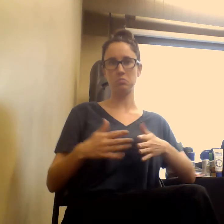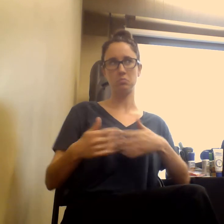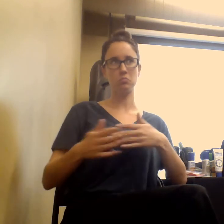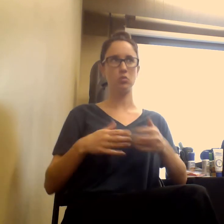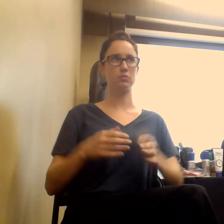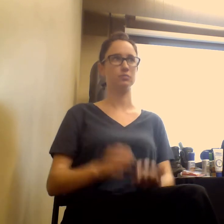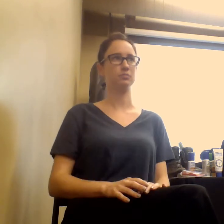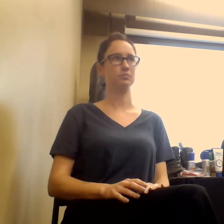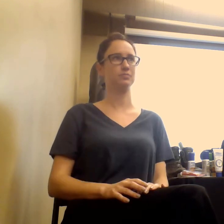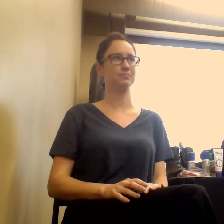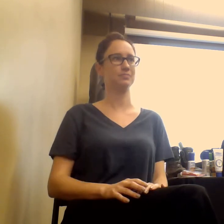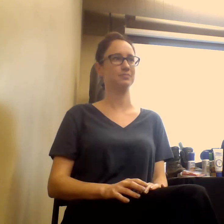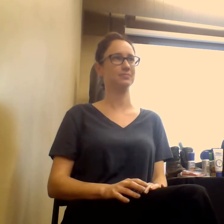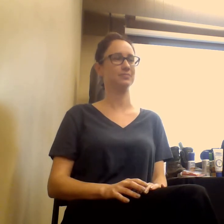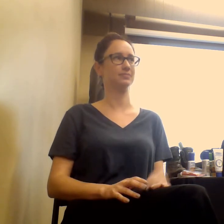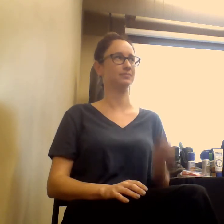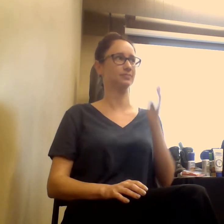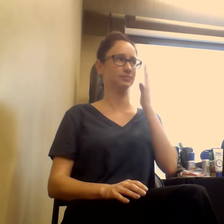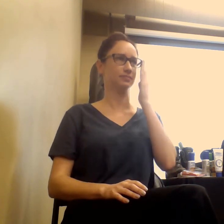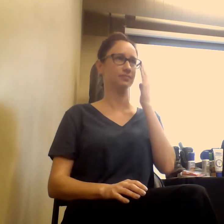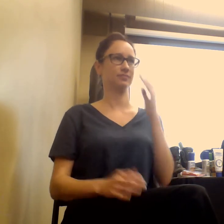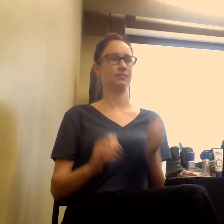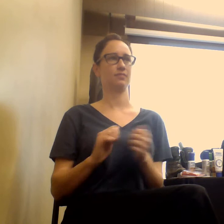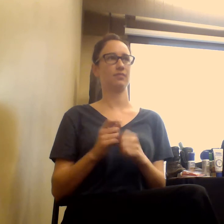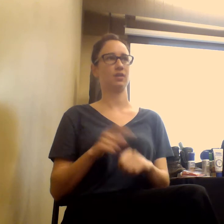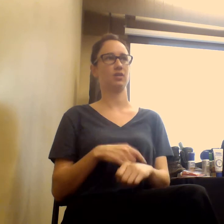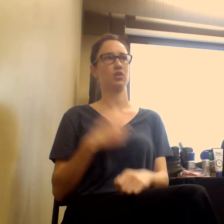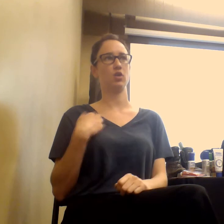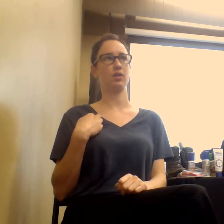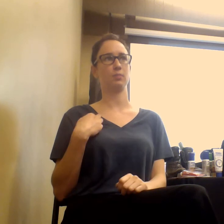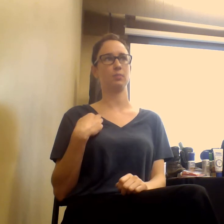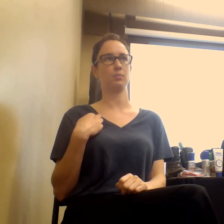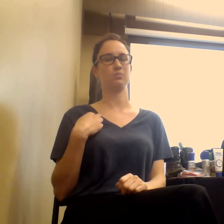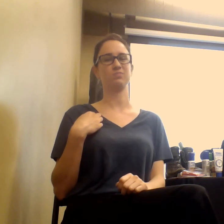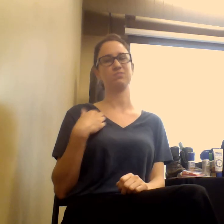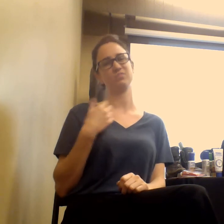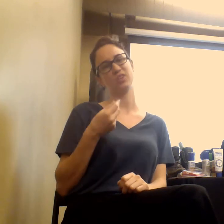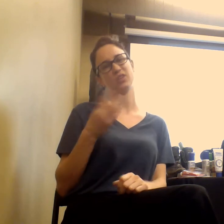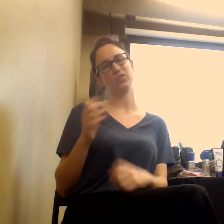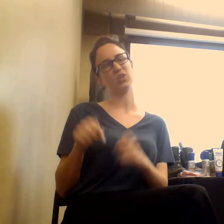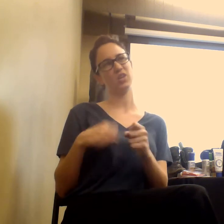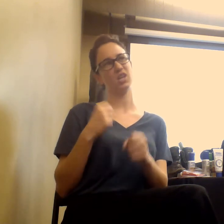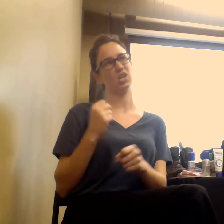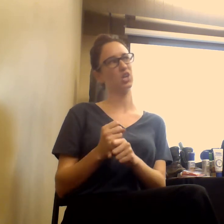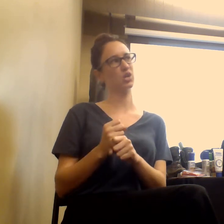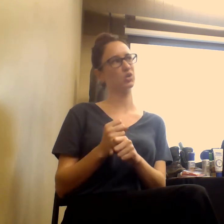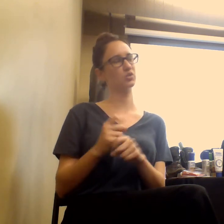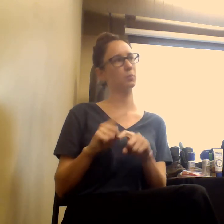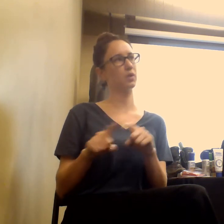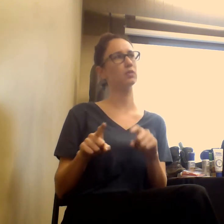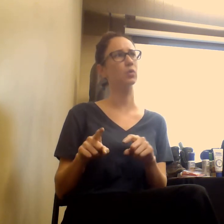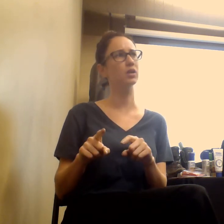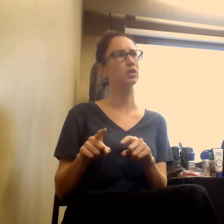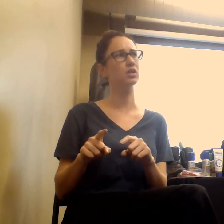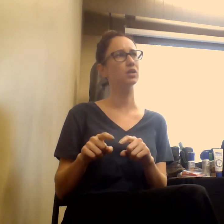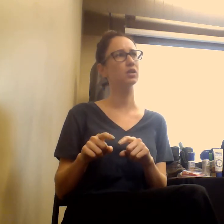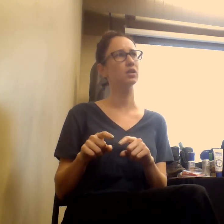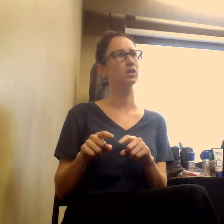How long have you had them? A couple of years, but I haven't been wearing them. I'm going to wear them on a trip in a month. And you use your own.